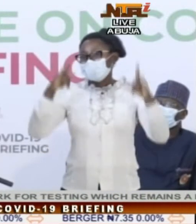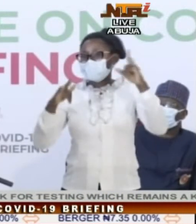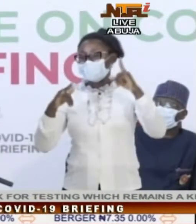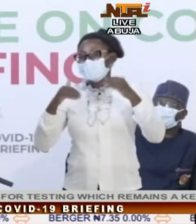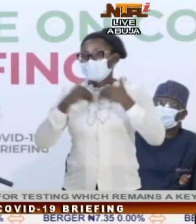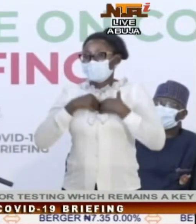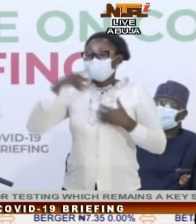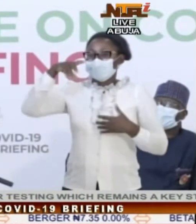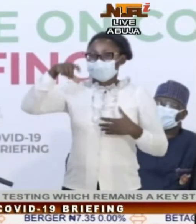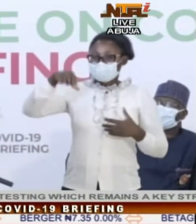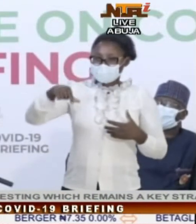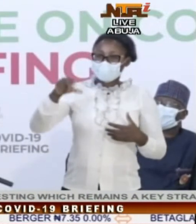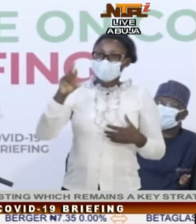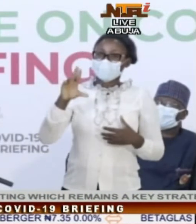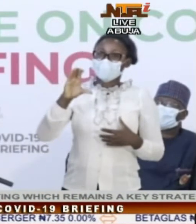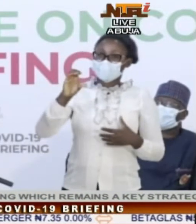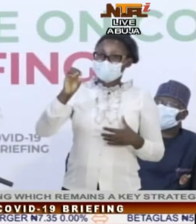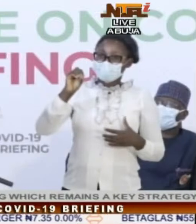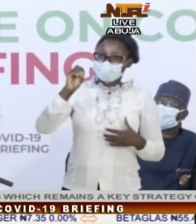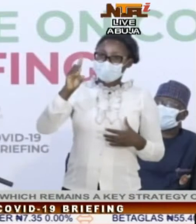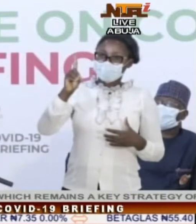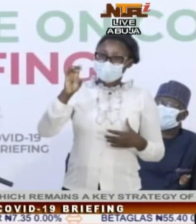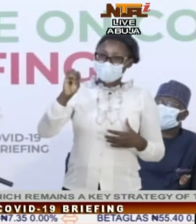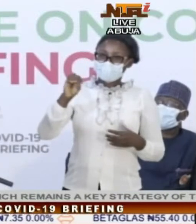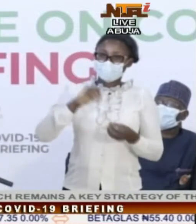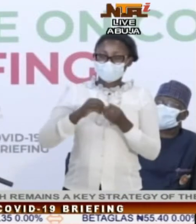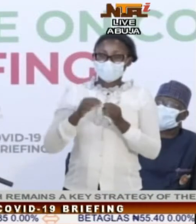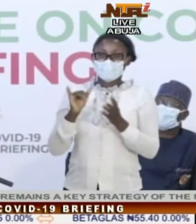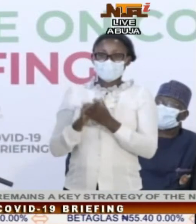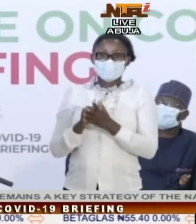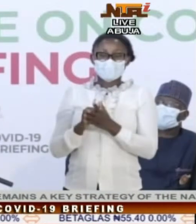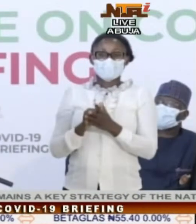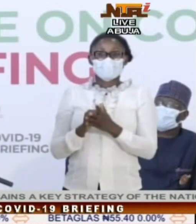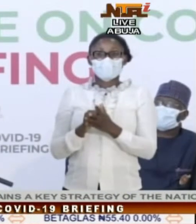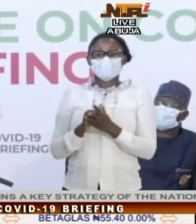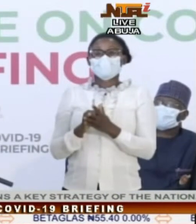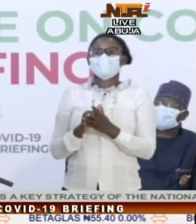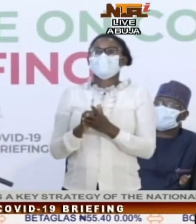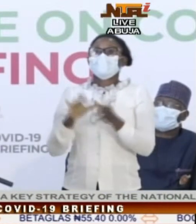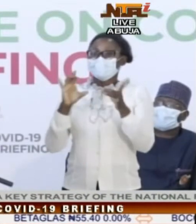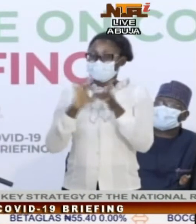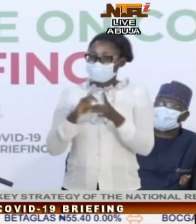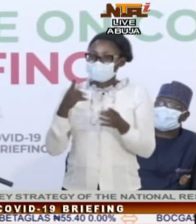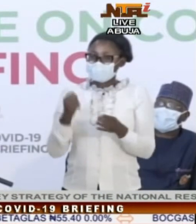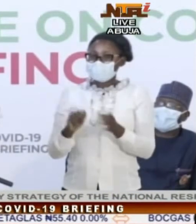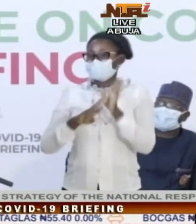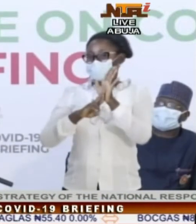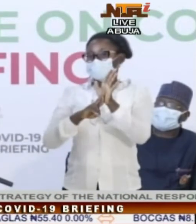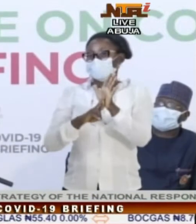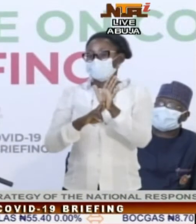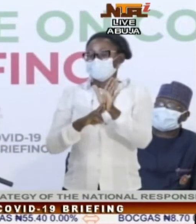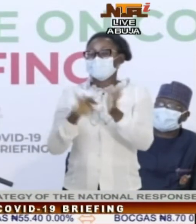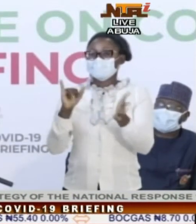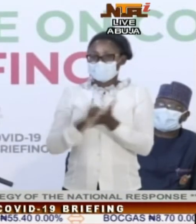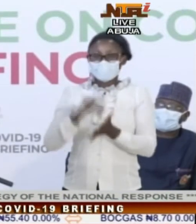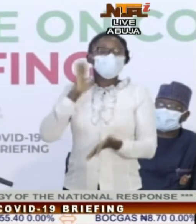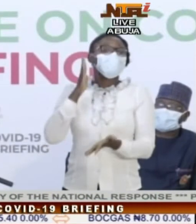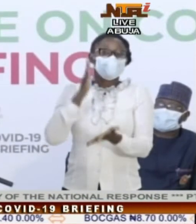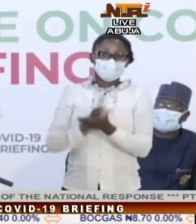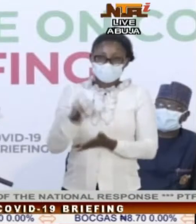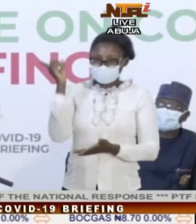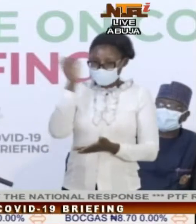QR code number that matches what we have on the travel portal. So that would stop the fake